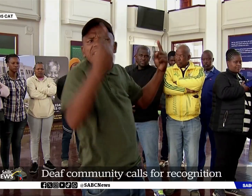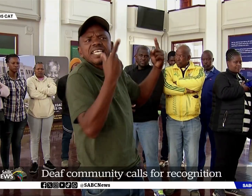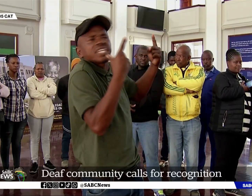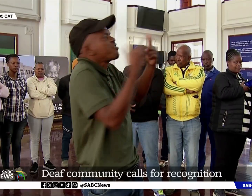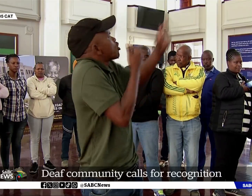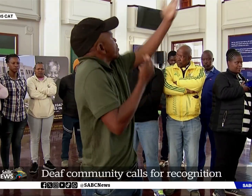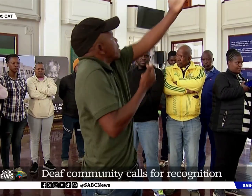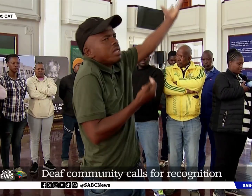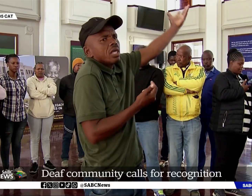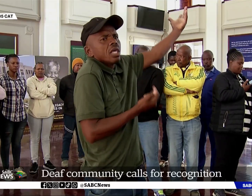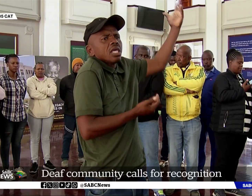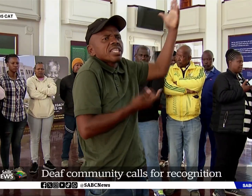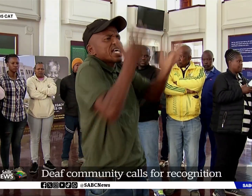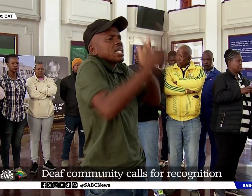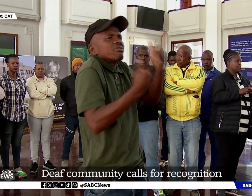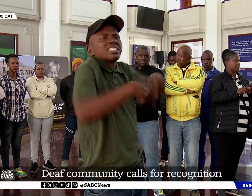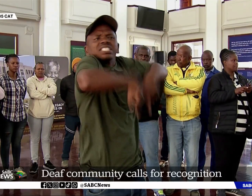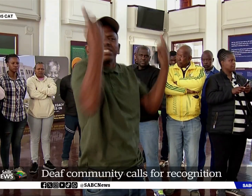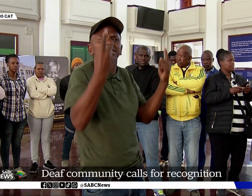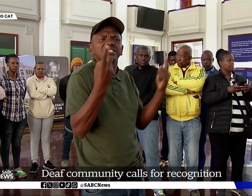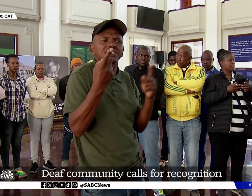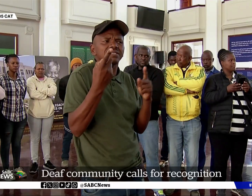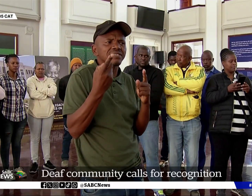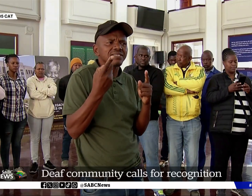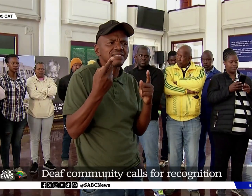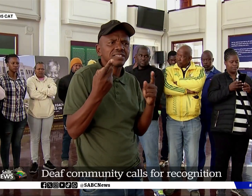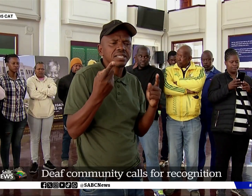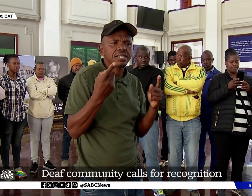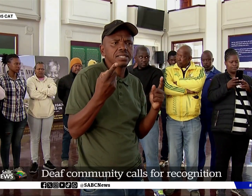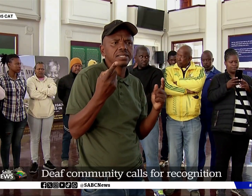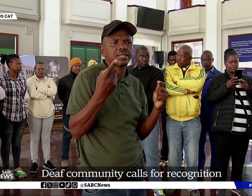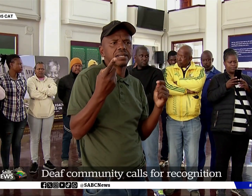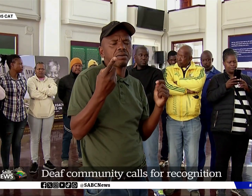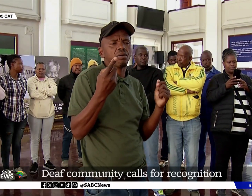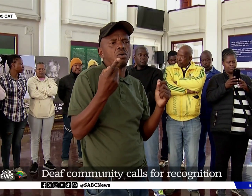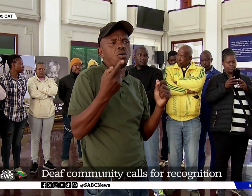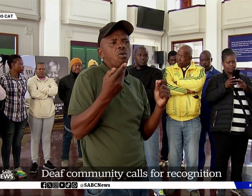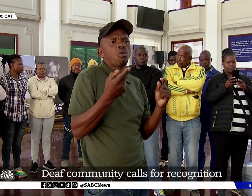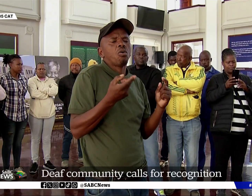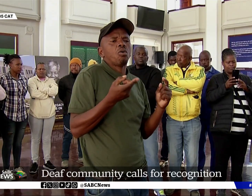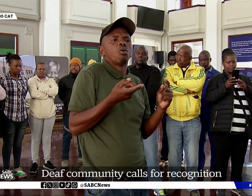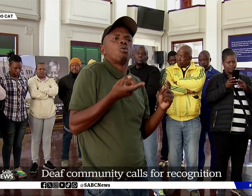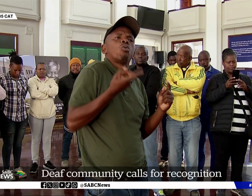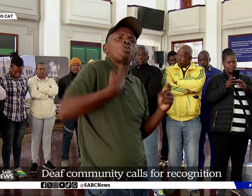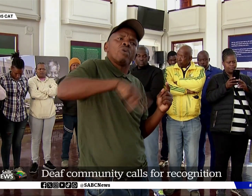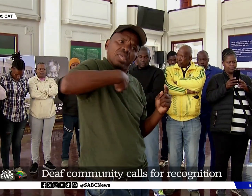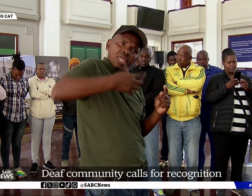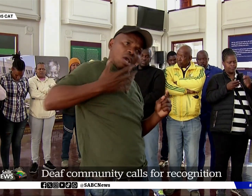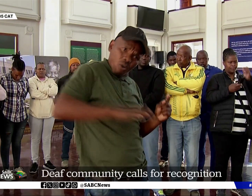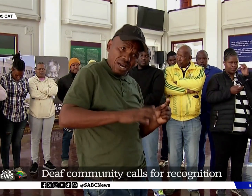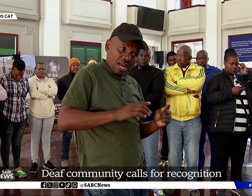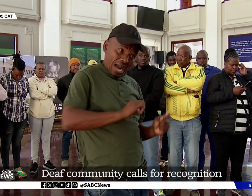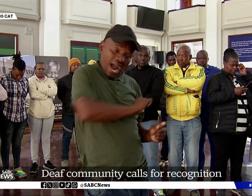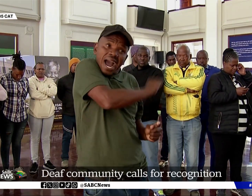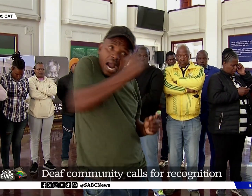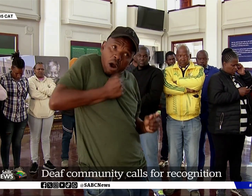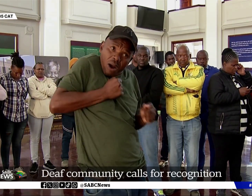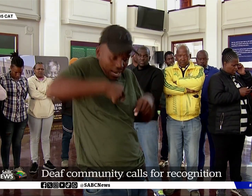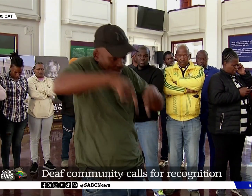courts, they fail communication with the police station because they take other interpreters from other places to come and interpret here where we